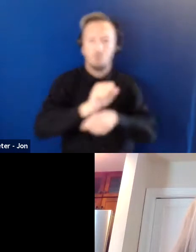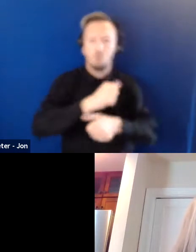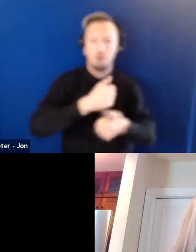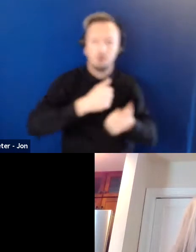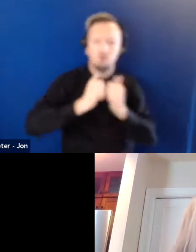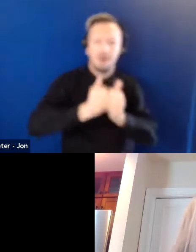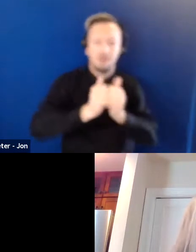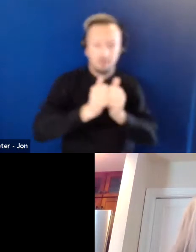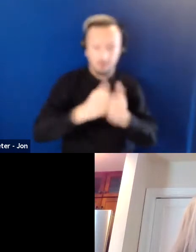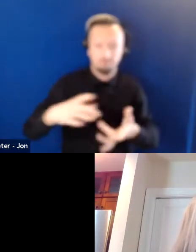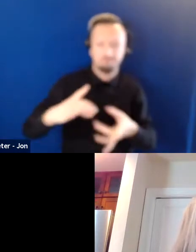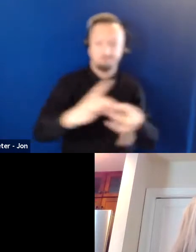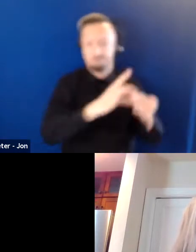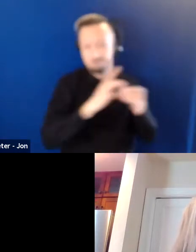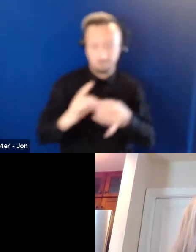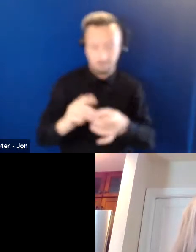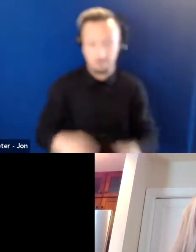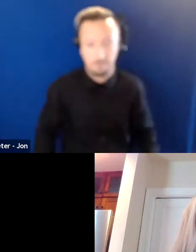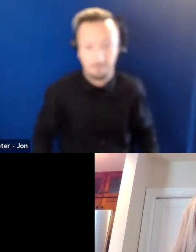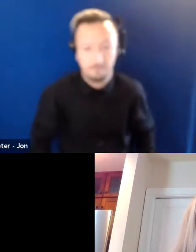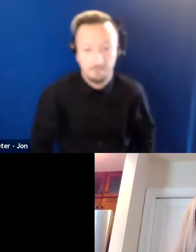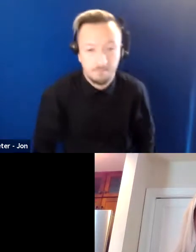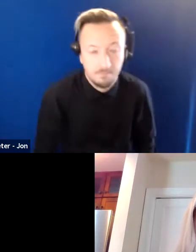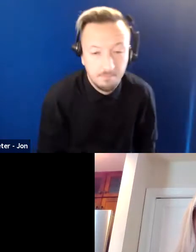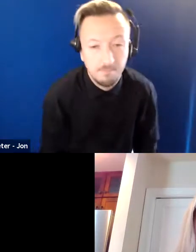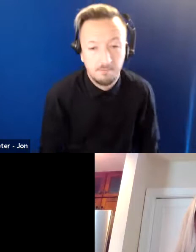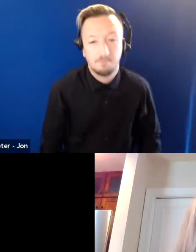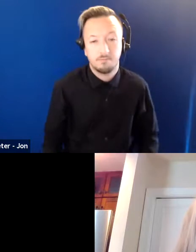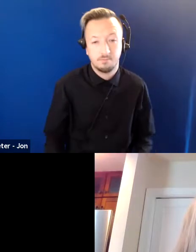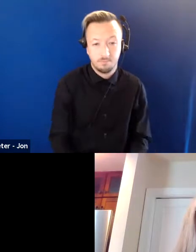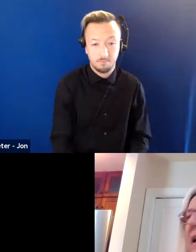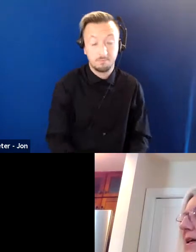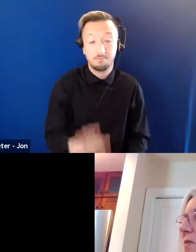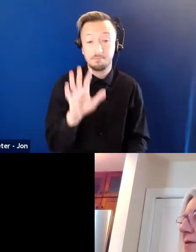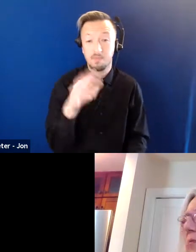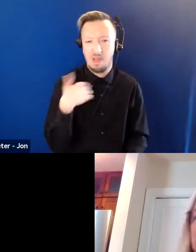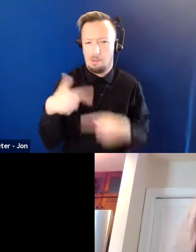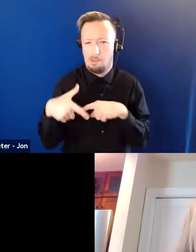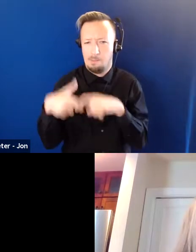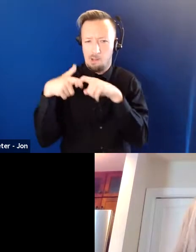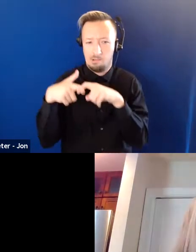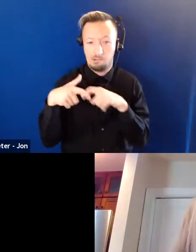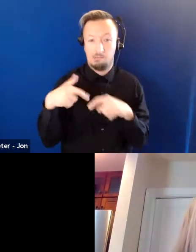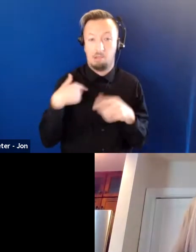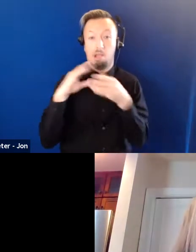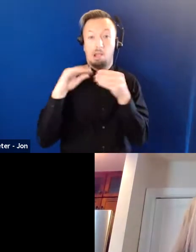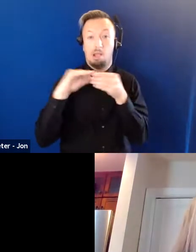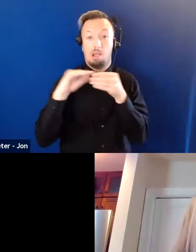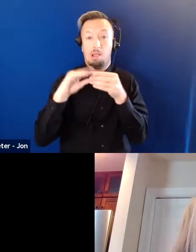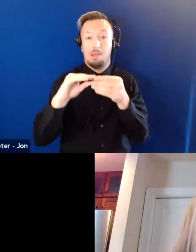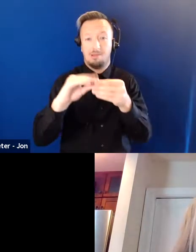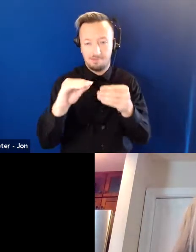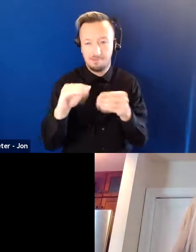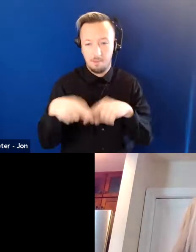worked in our state around that. I want to pause for a second because we've been talking to